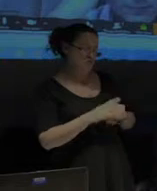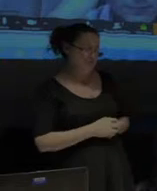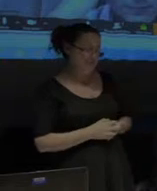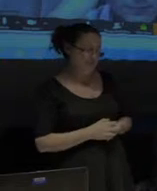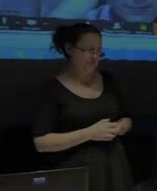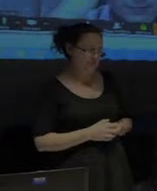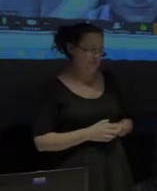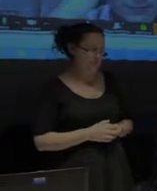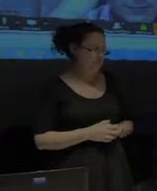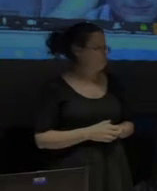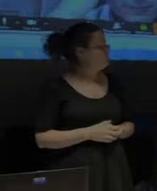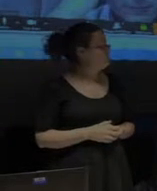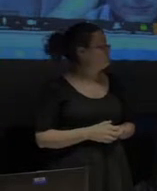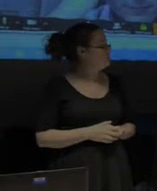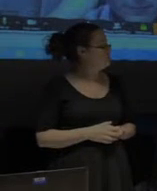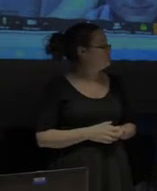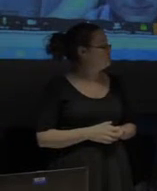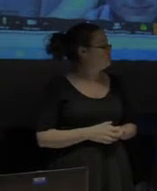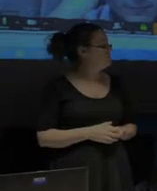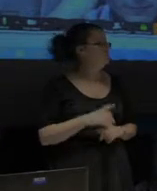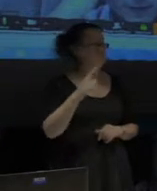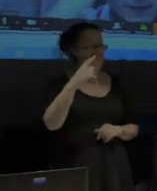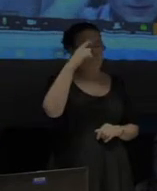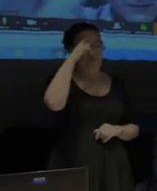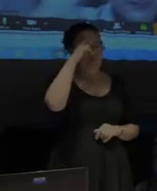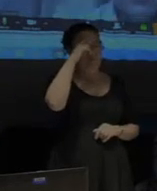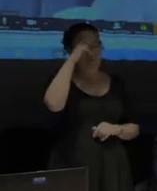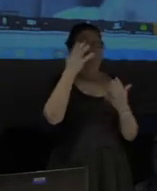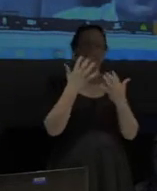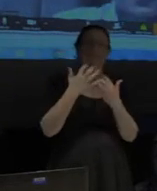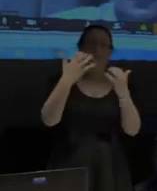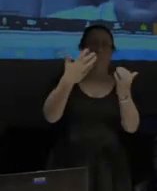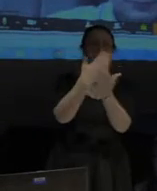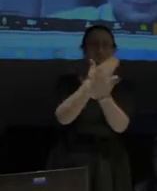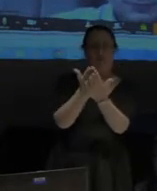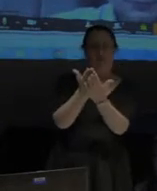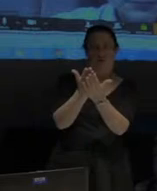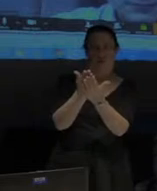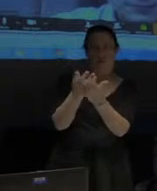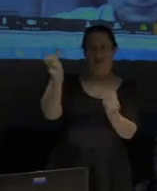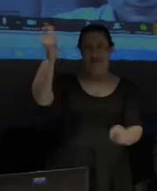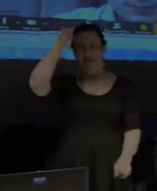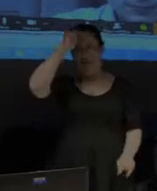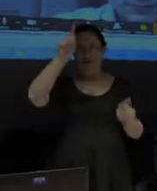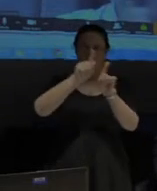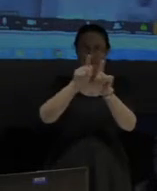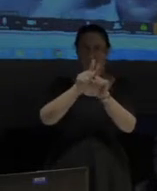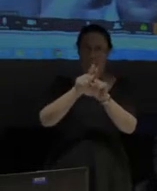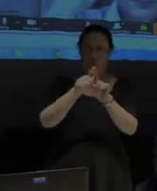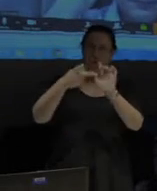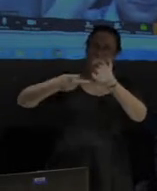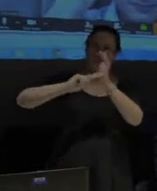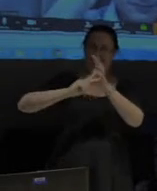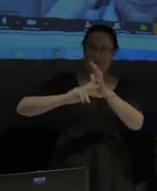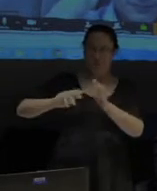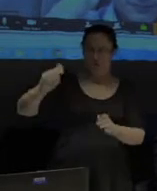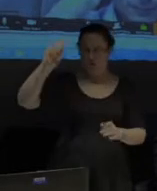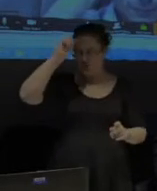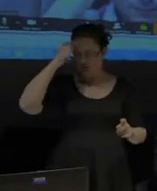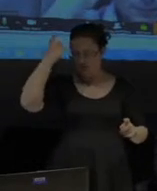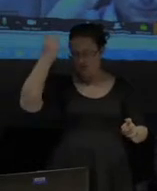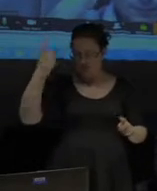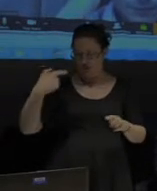if I'm thinking with my public sector hat on, or a big organization type hat on,